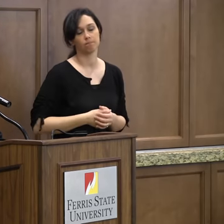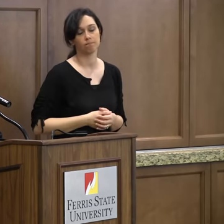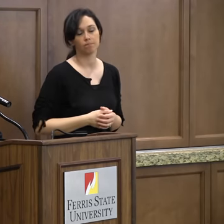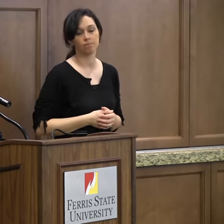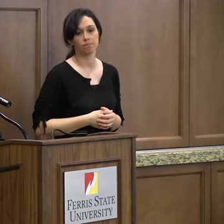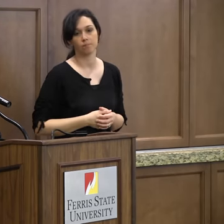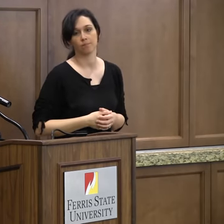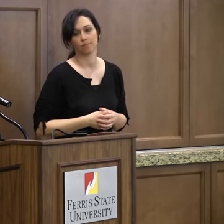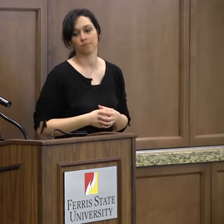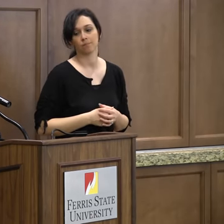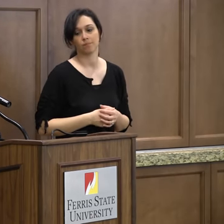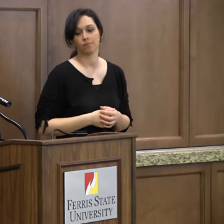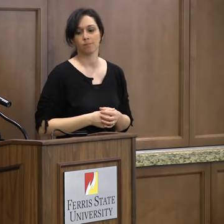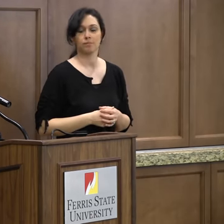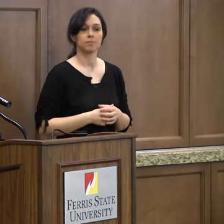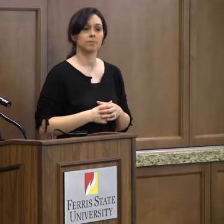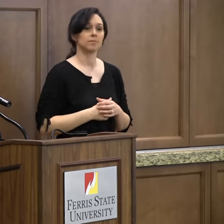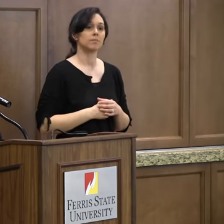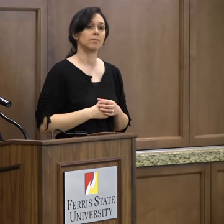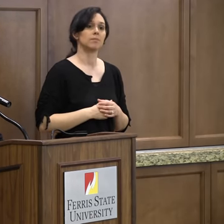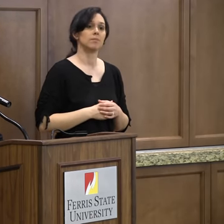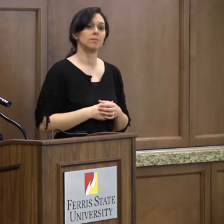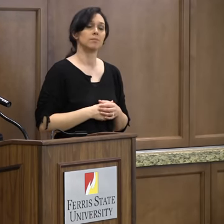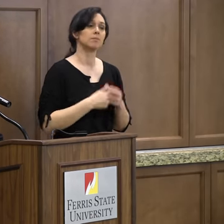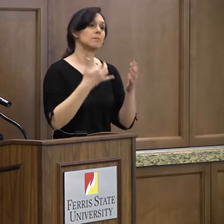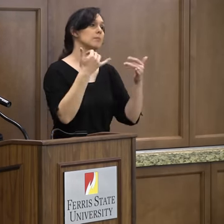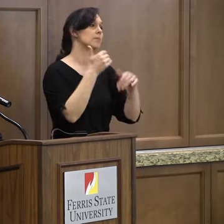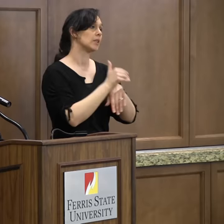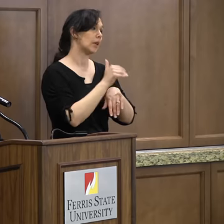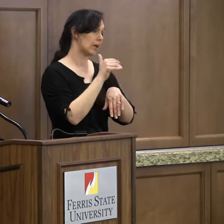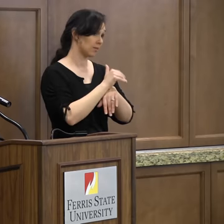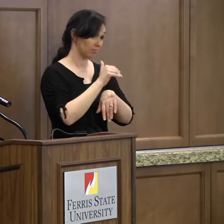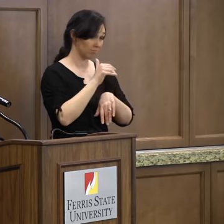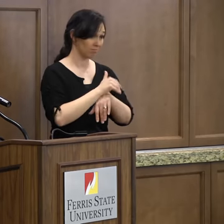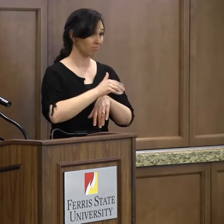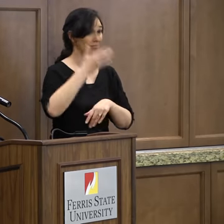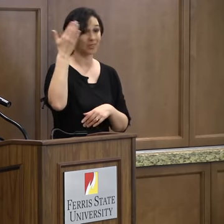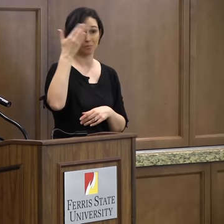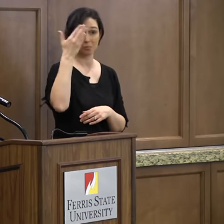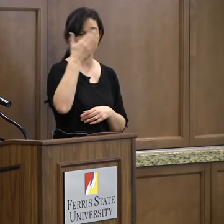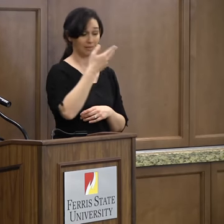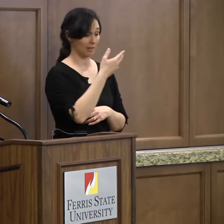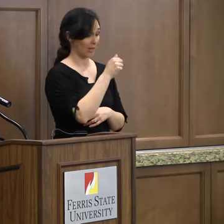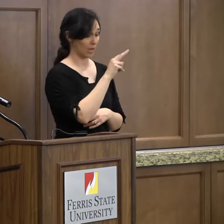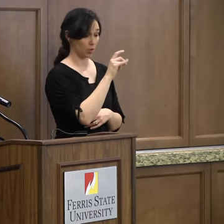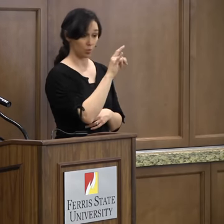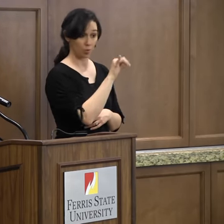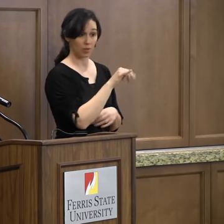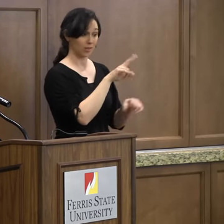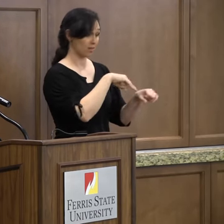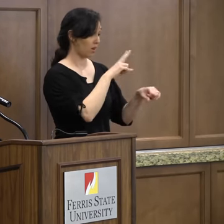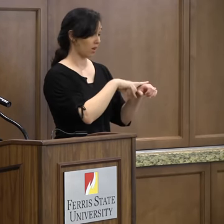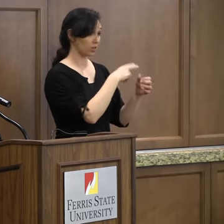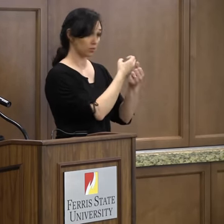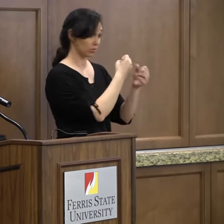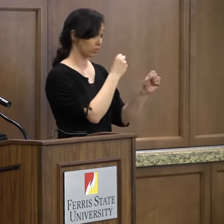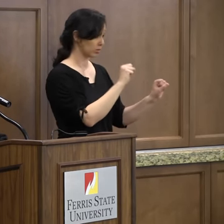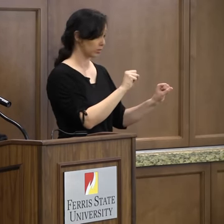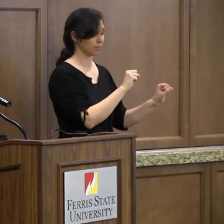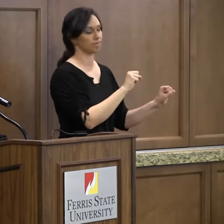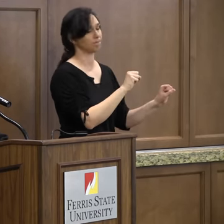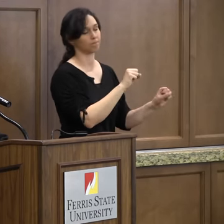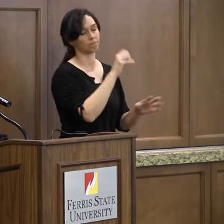Tonight, however, I wish not to speak with Hanoi and the National Liberation Front, but rather to my